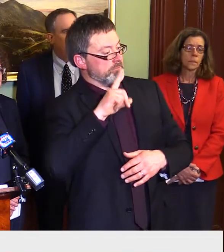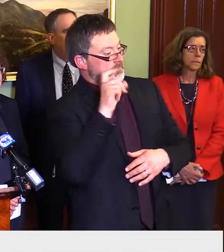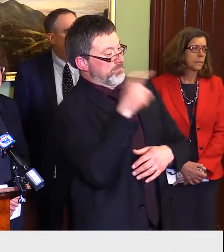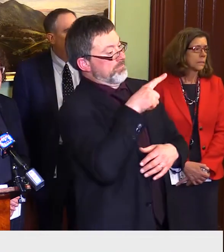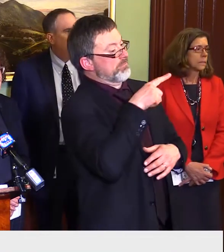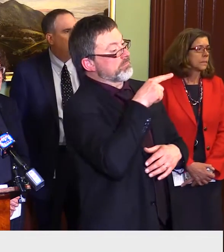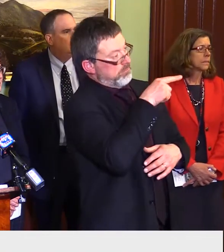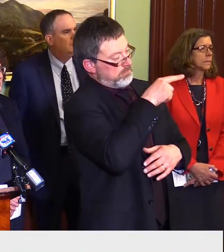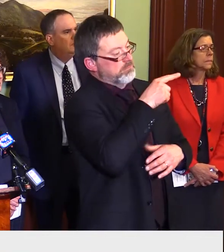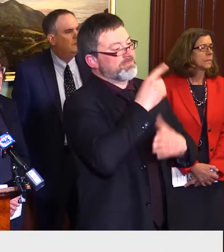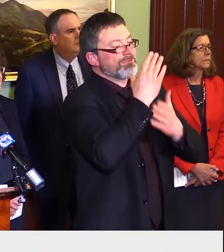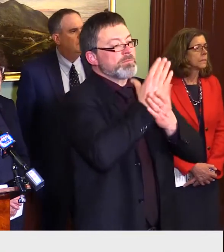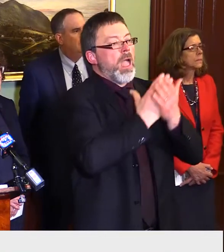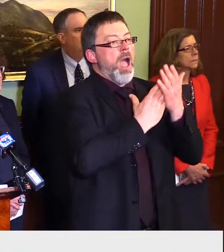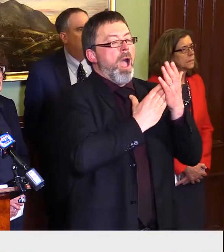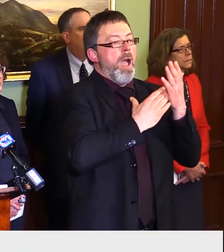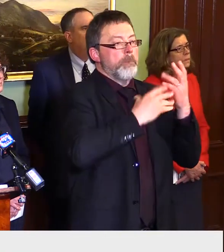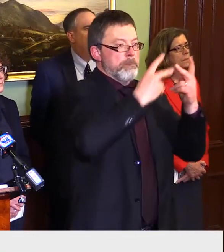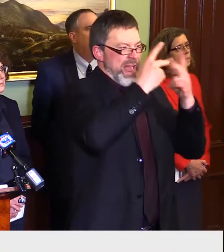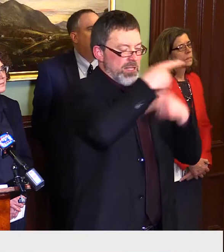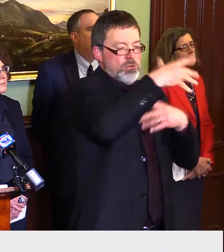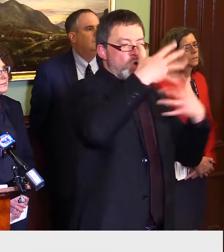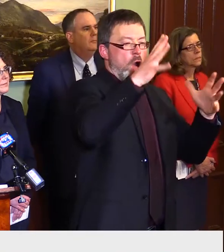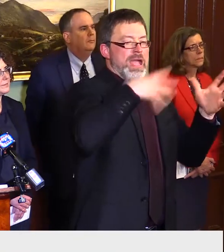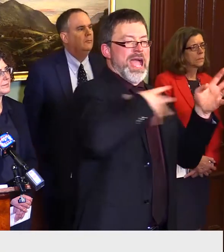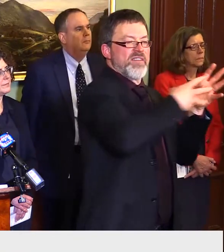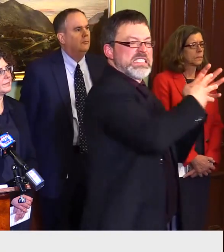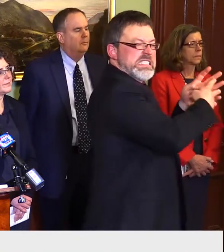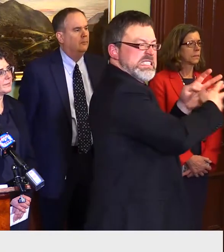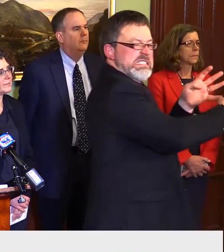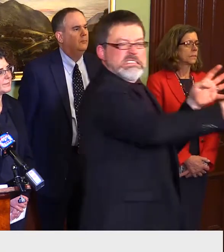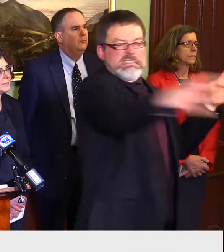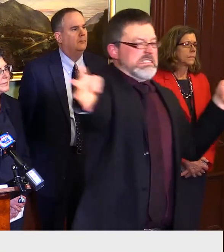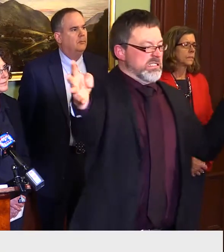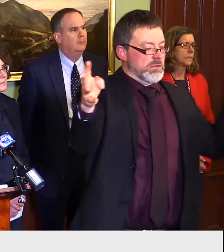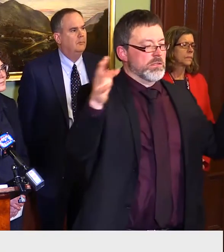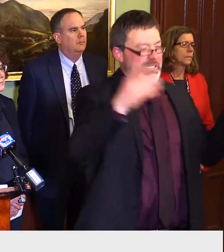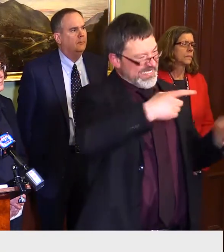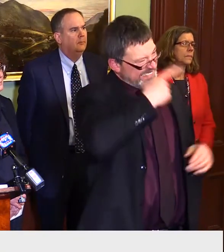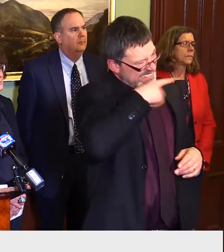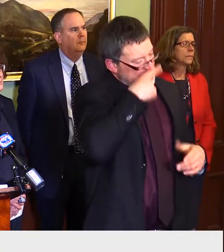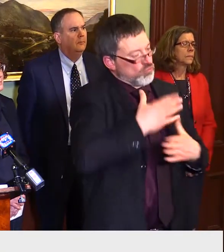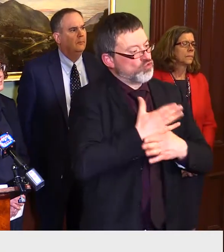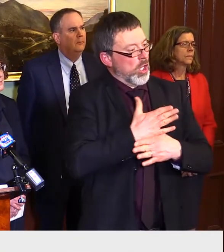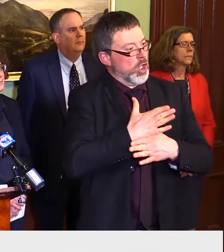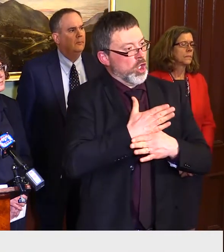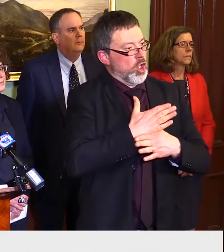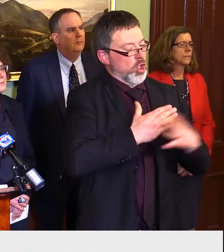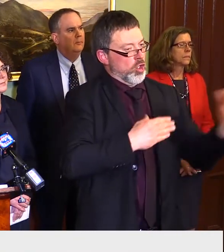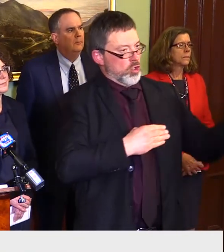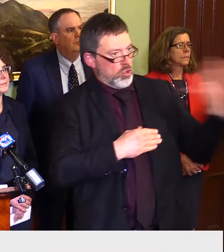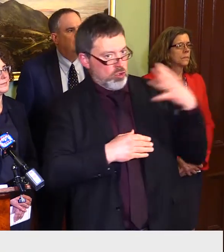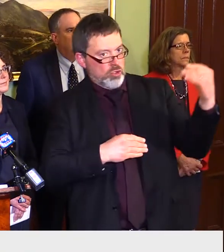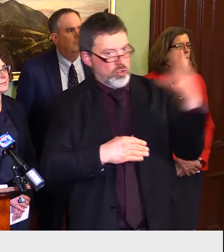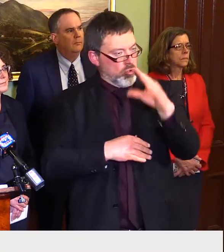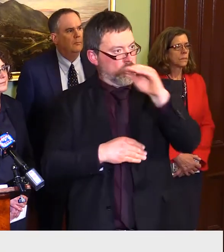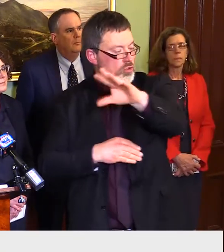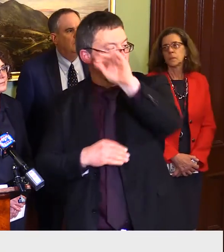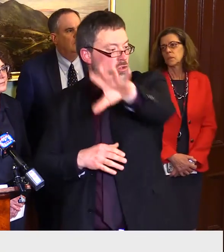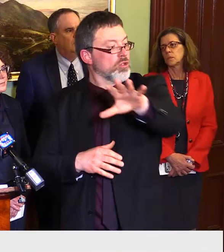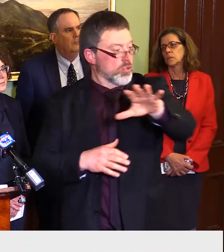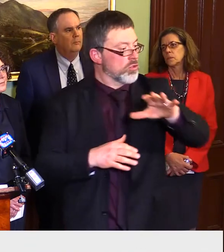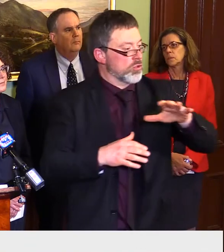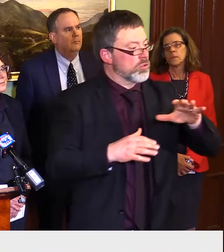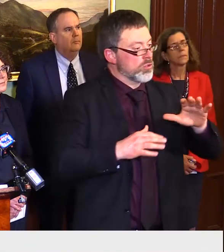Understanding the effort here is partially trying to make sure the healthcare system doesn't get overwhelmed. Has there been any thought put into what would happen if hospitals